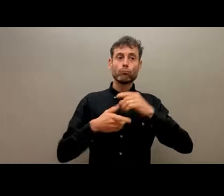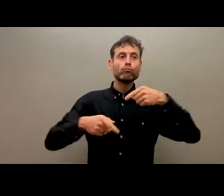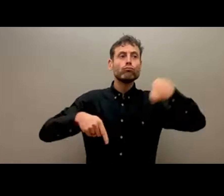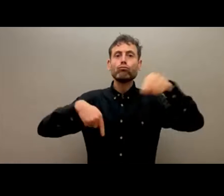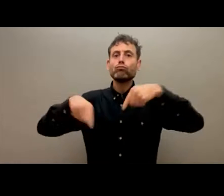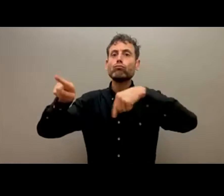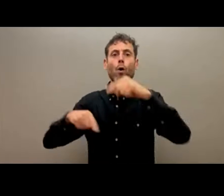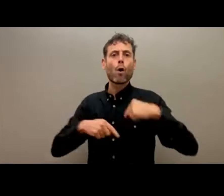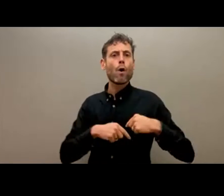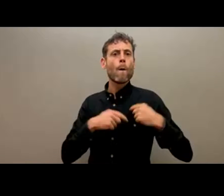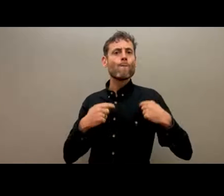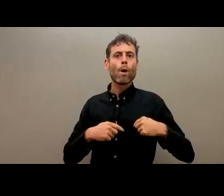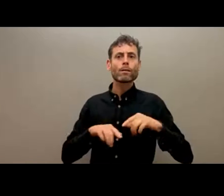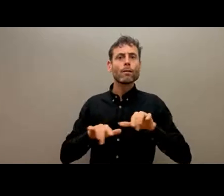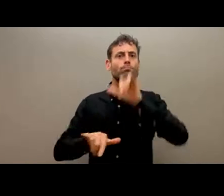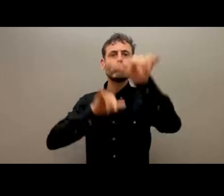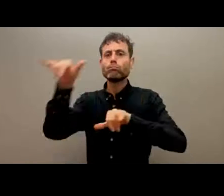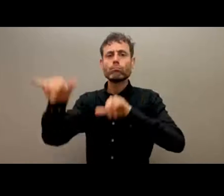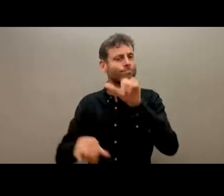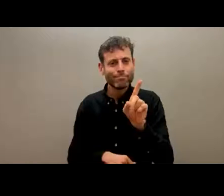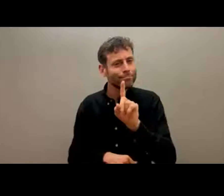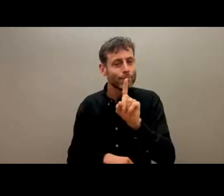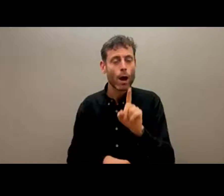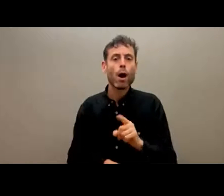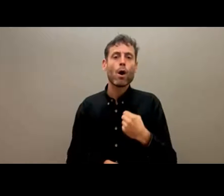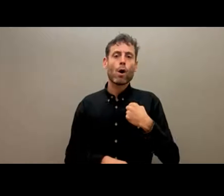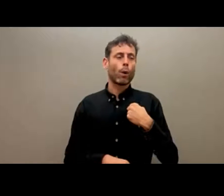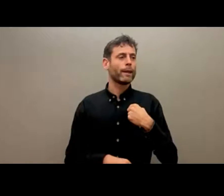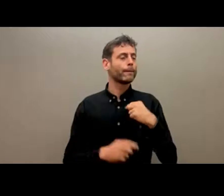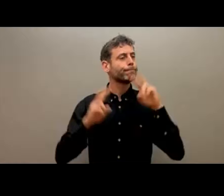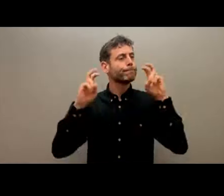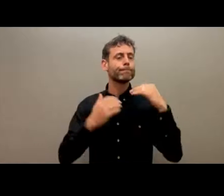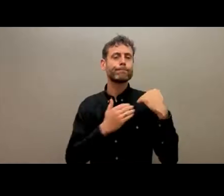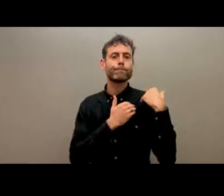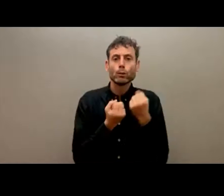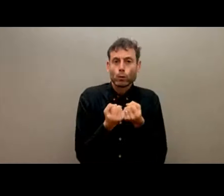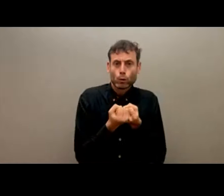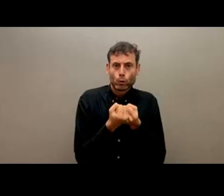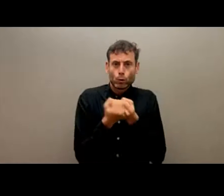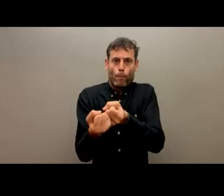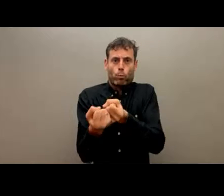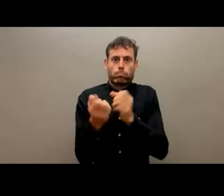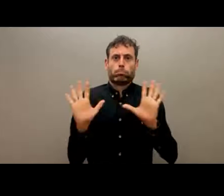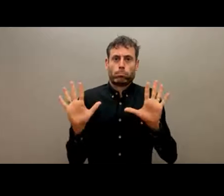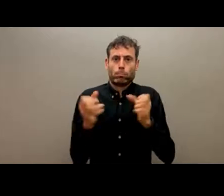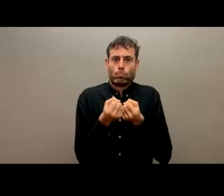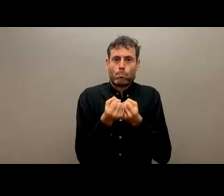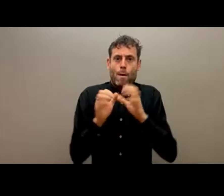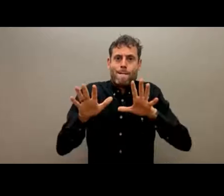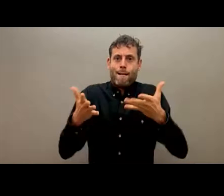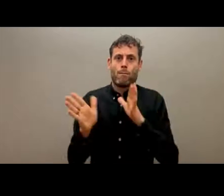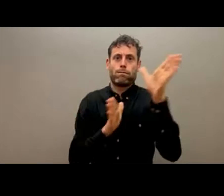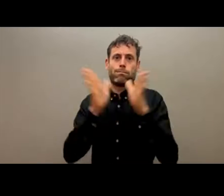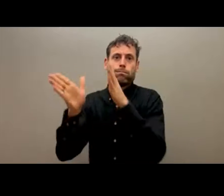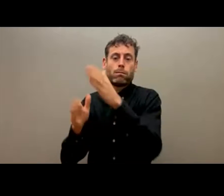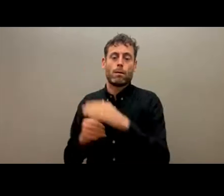sector. And there has been, for the last 10 years or more, roughly about 2,000 Irish